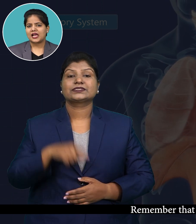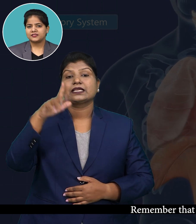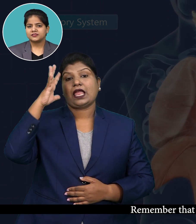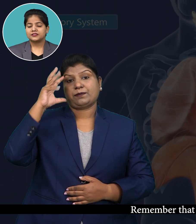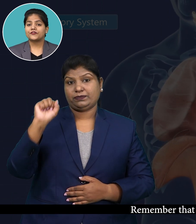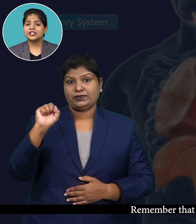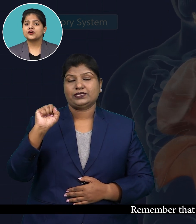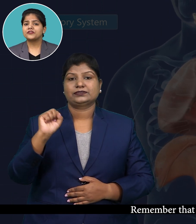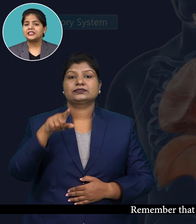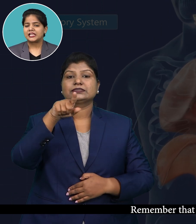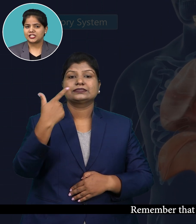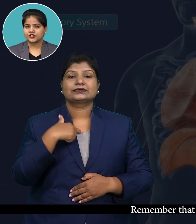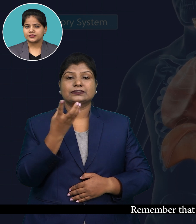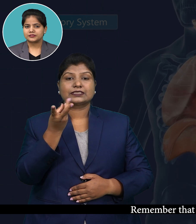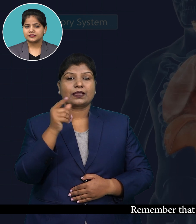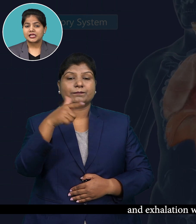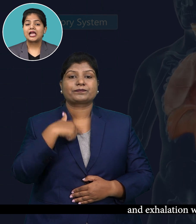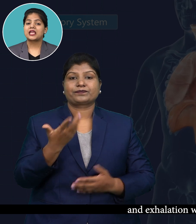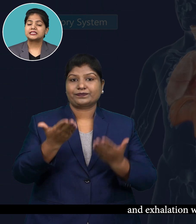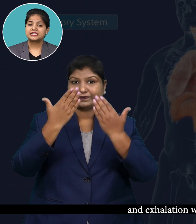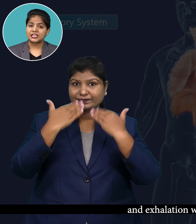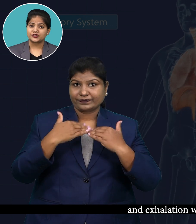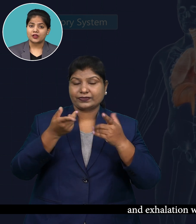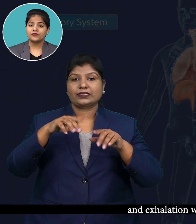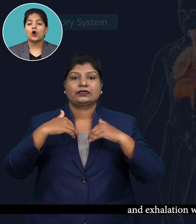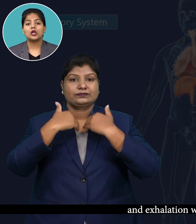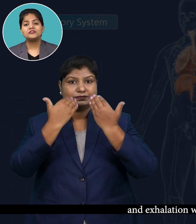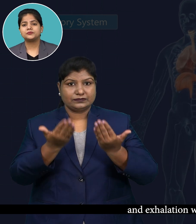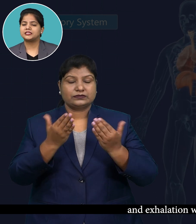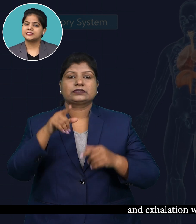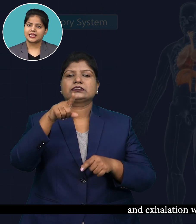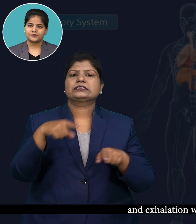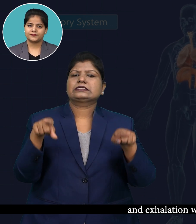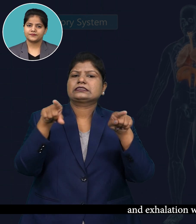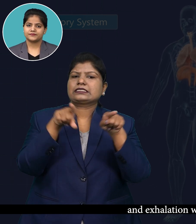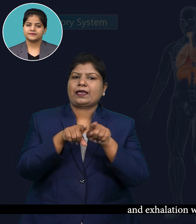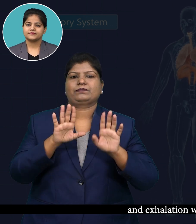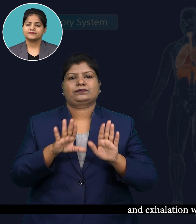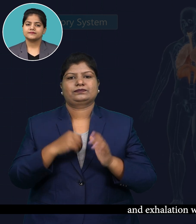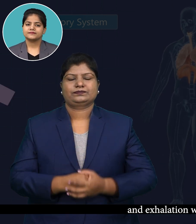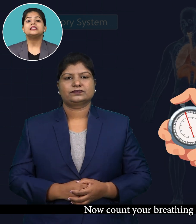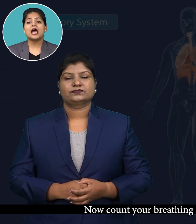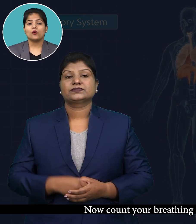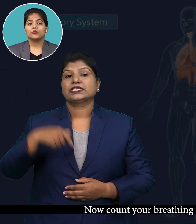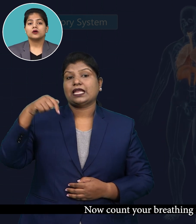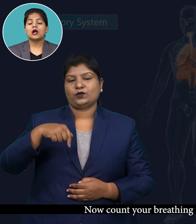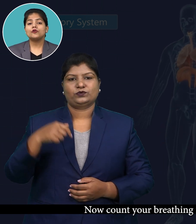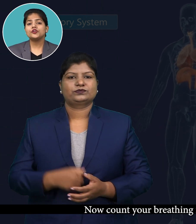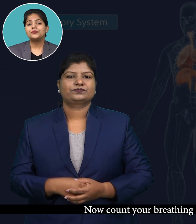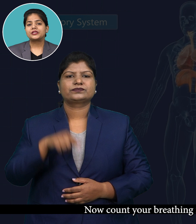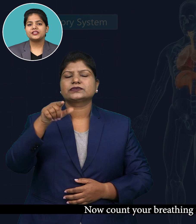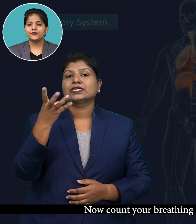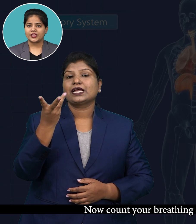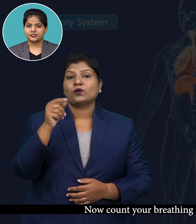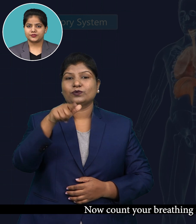Remember that the rate of inhalation and exhalation will always be the same. Now, count